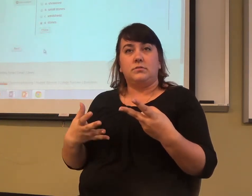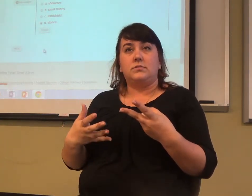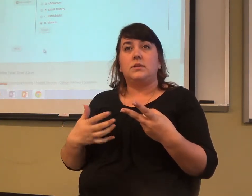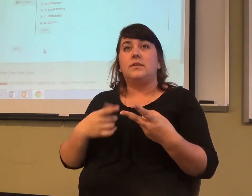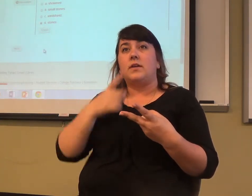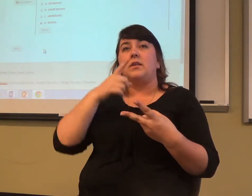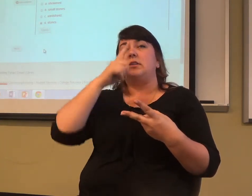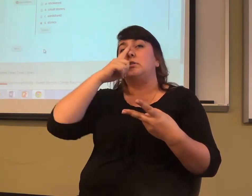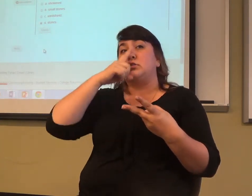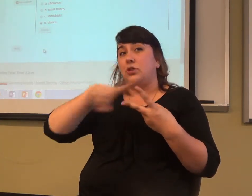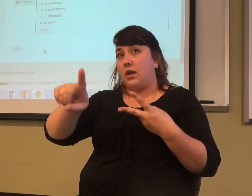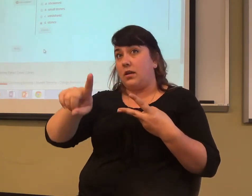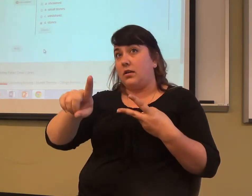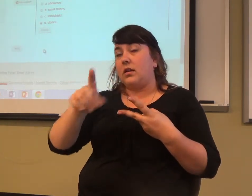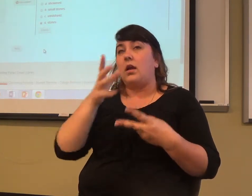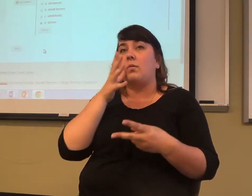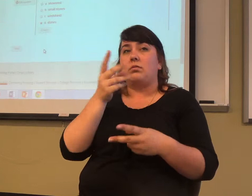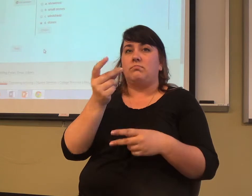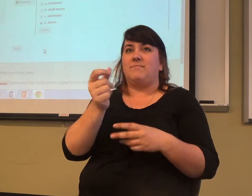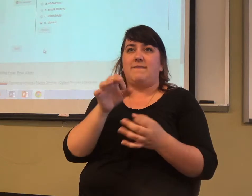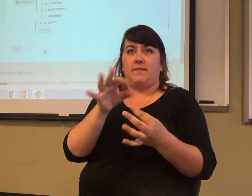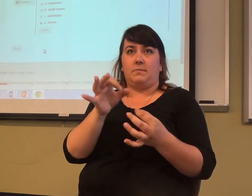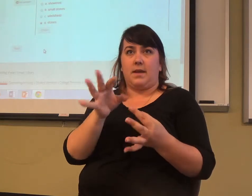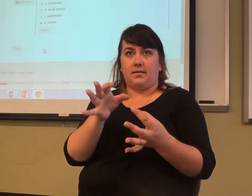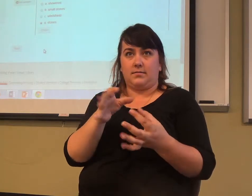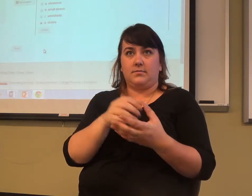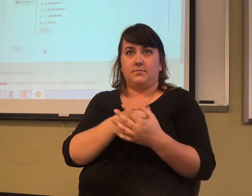check, I'm going to get some immediate feedback.